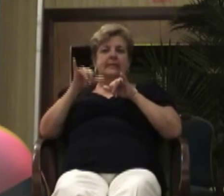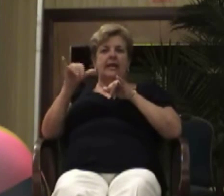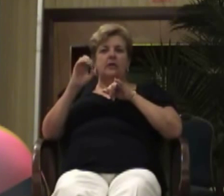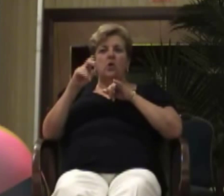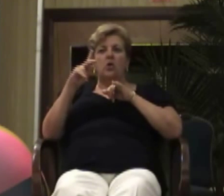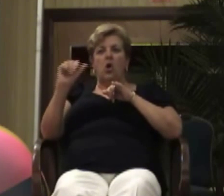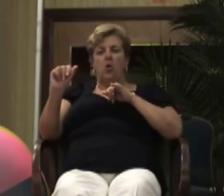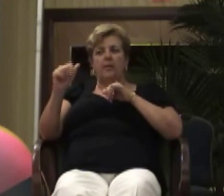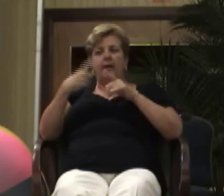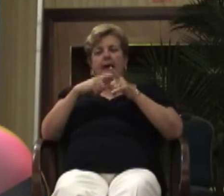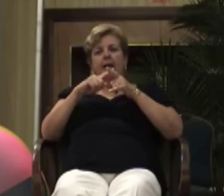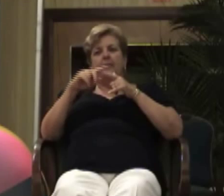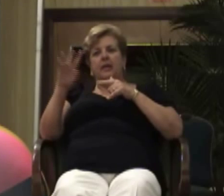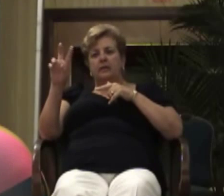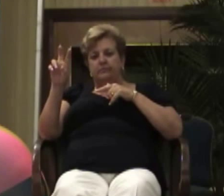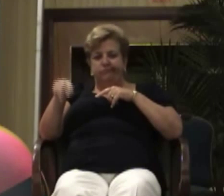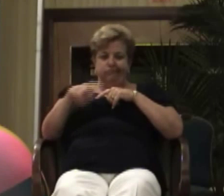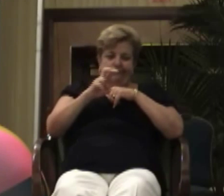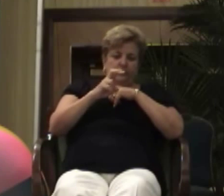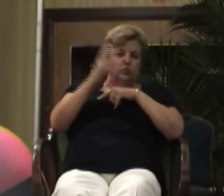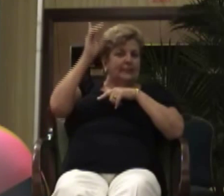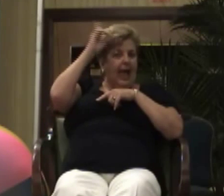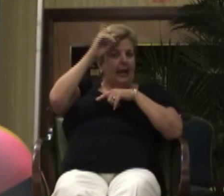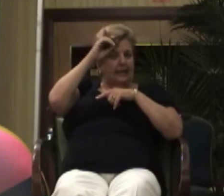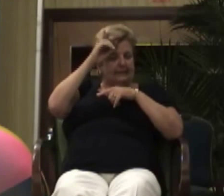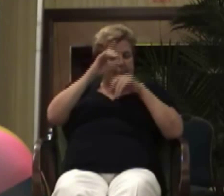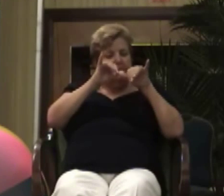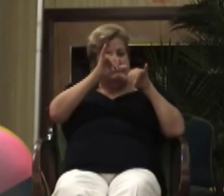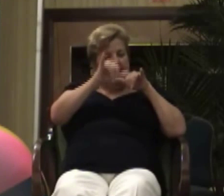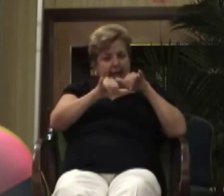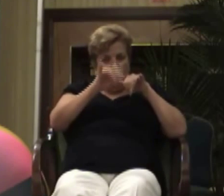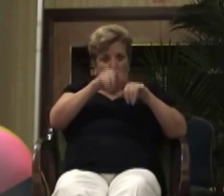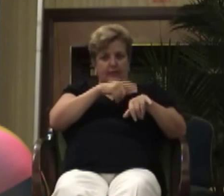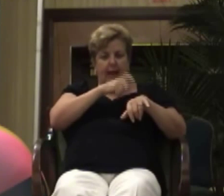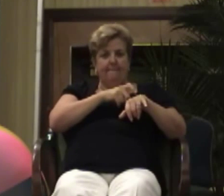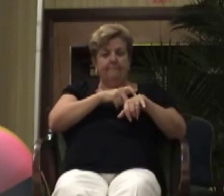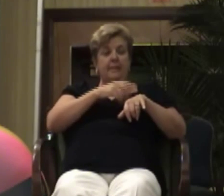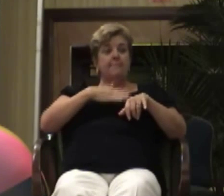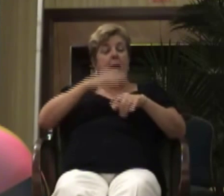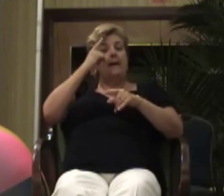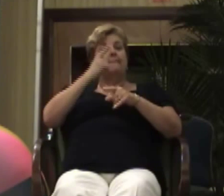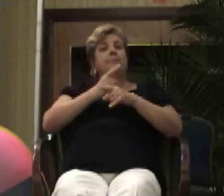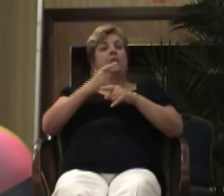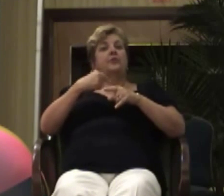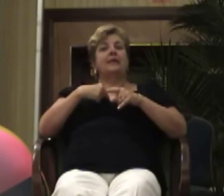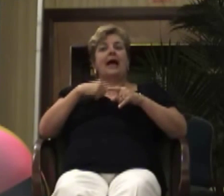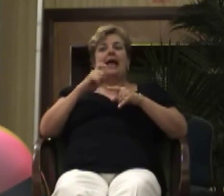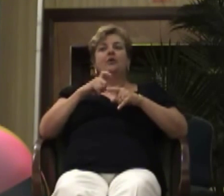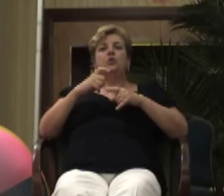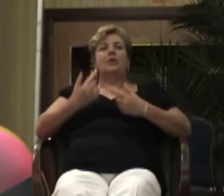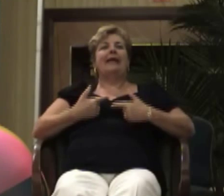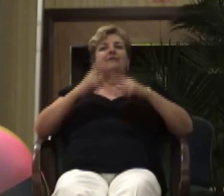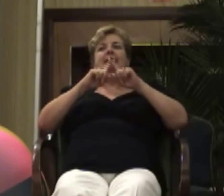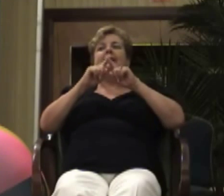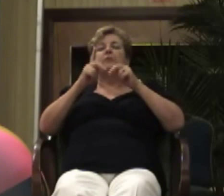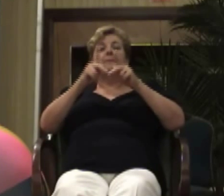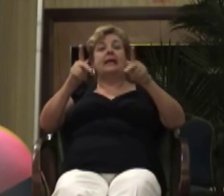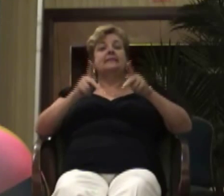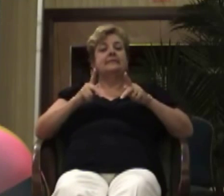shipped him to Dallas, and he was there a long time. And my brothers and I were sent to different places, and I stayed with this couple that lived out in